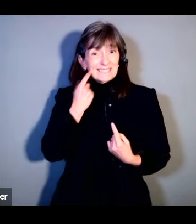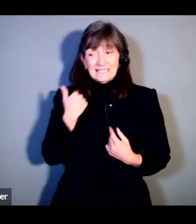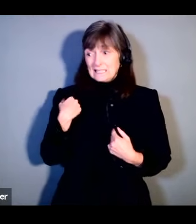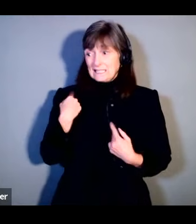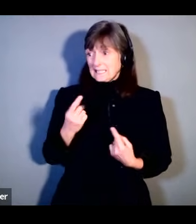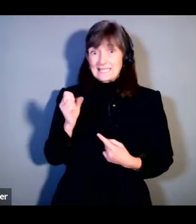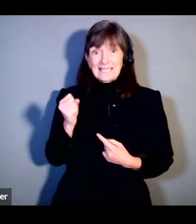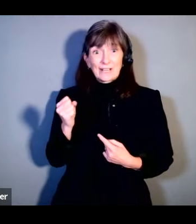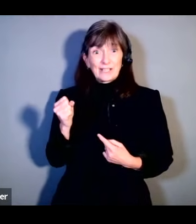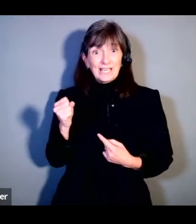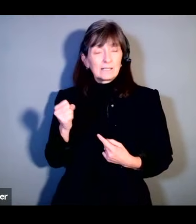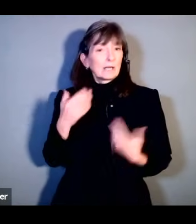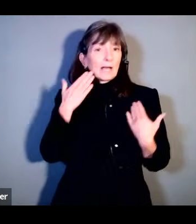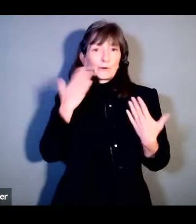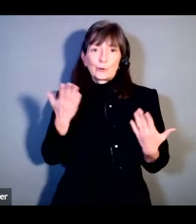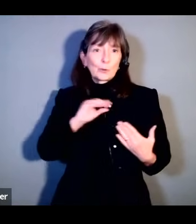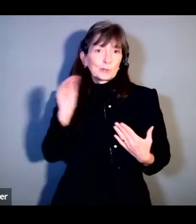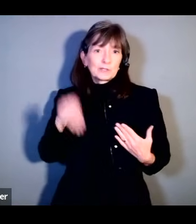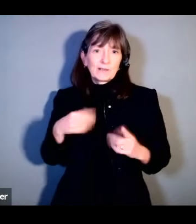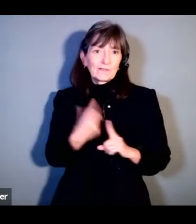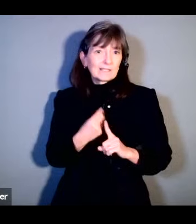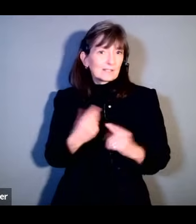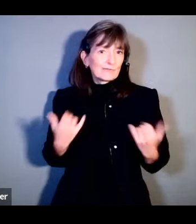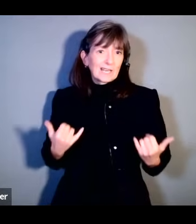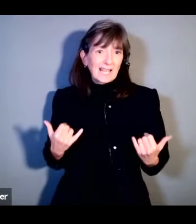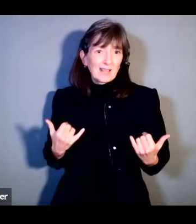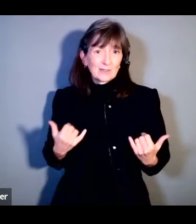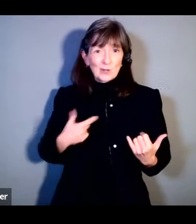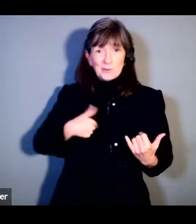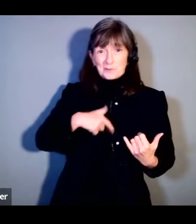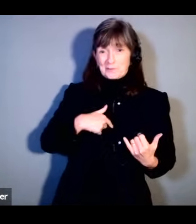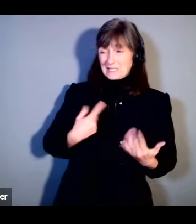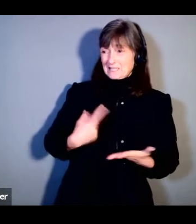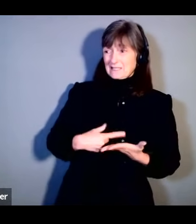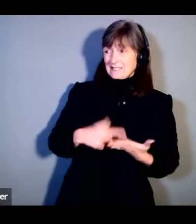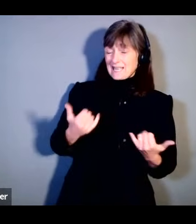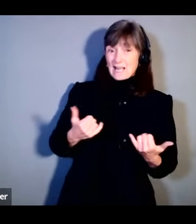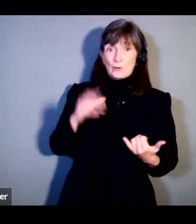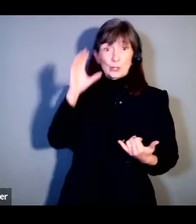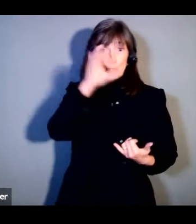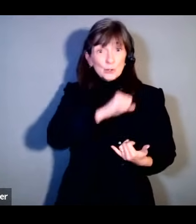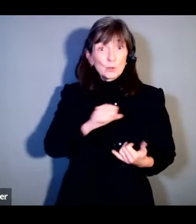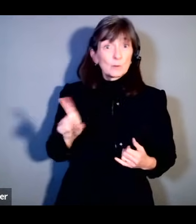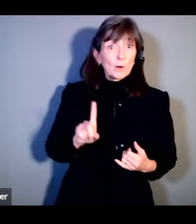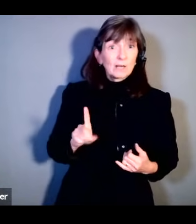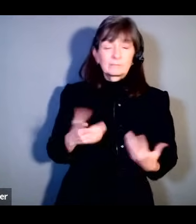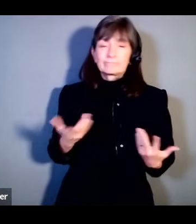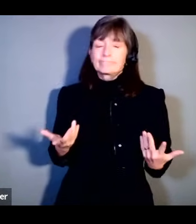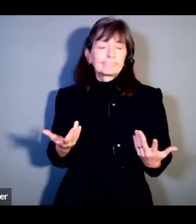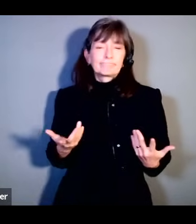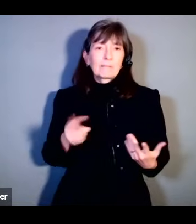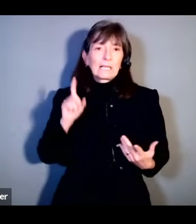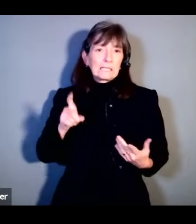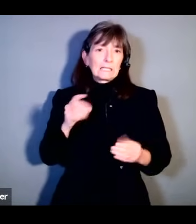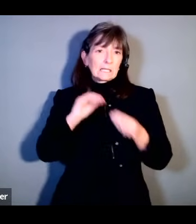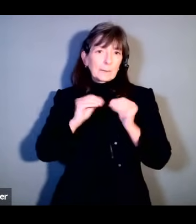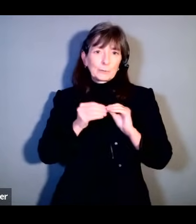our vaccination rate. So I wouldn't feel right discussing that without having the latest information.